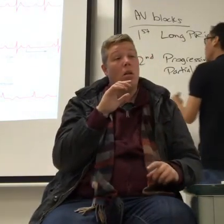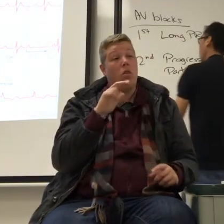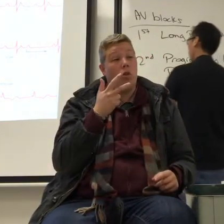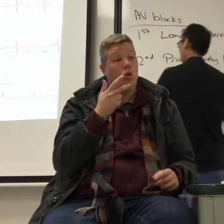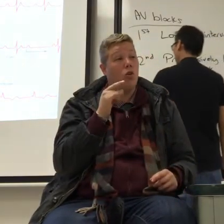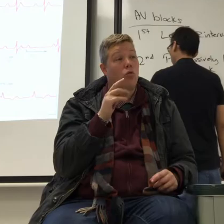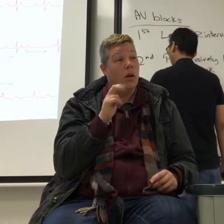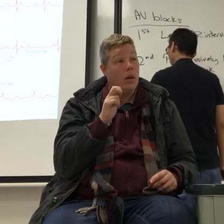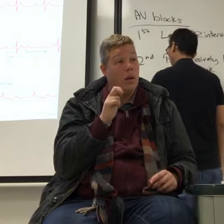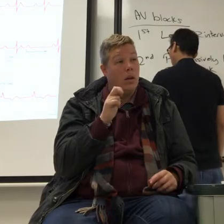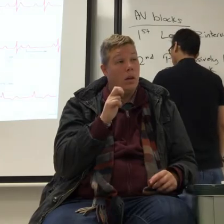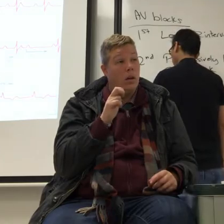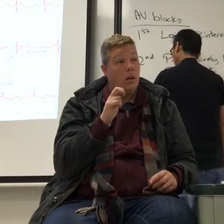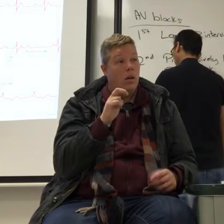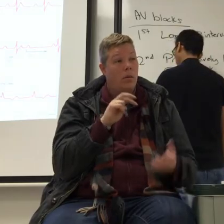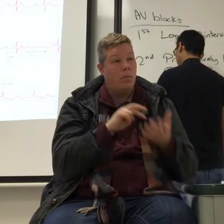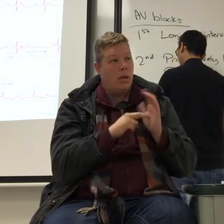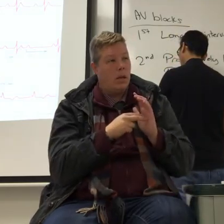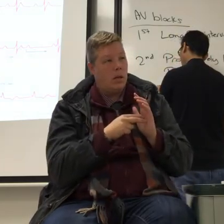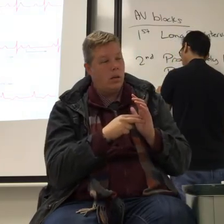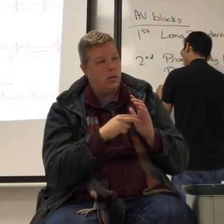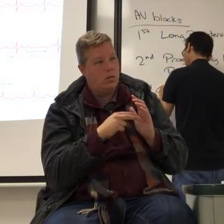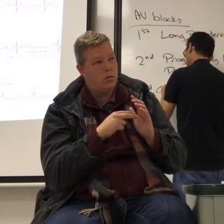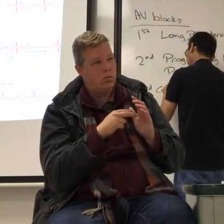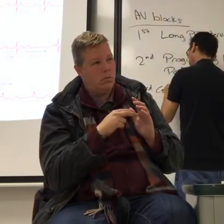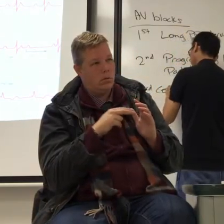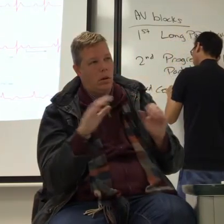all. Third degree heart block is a complete block.